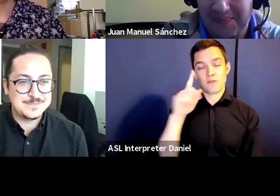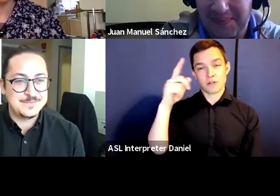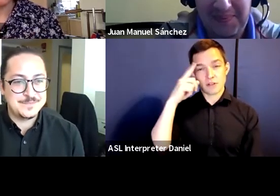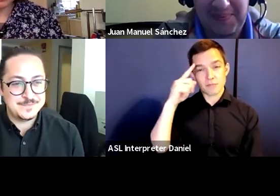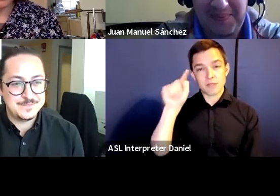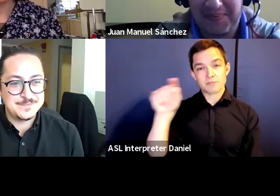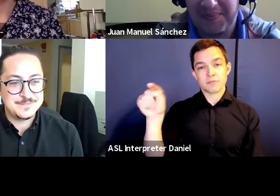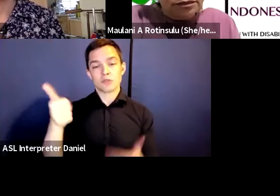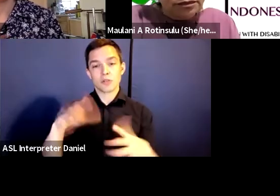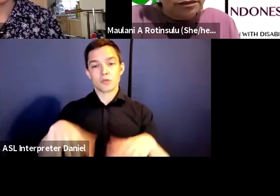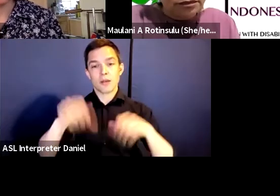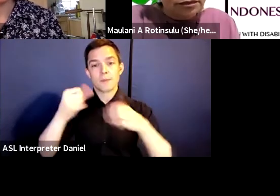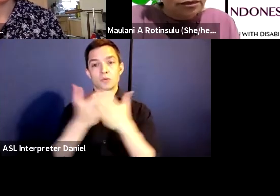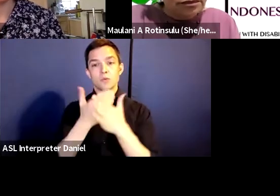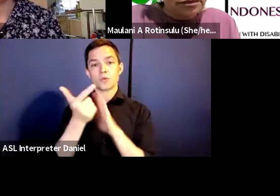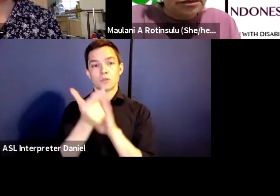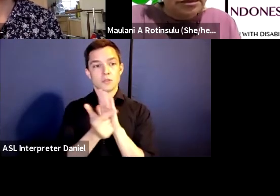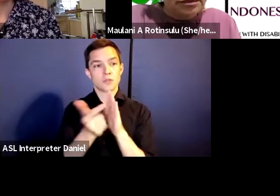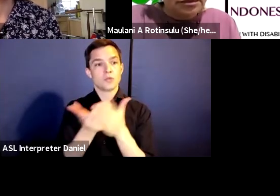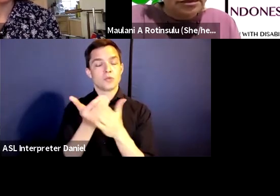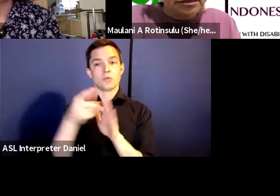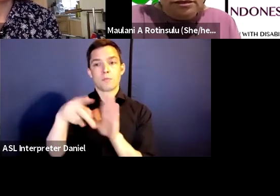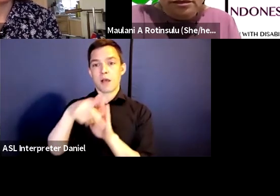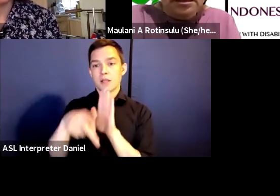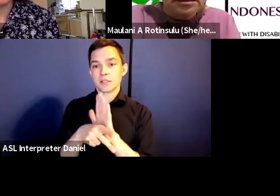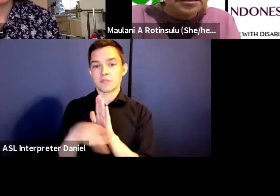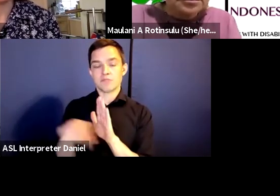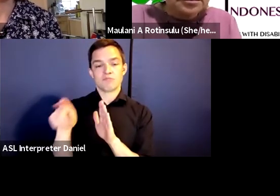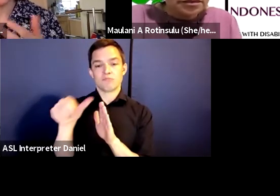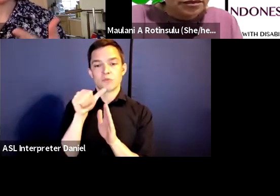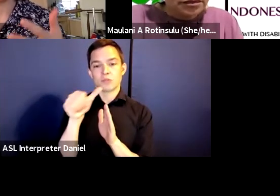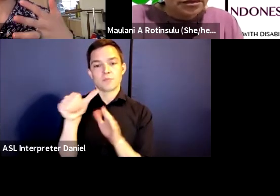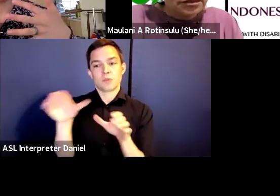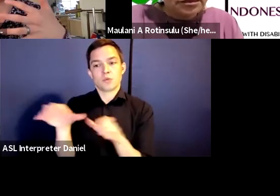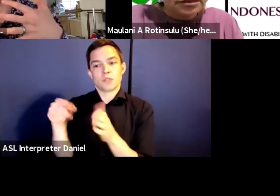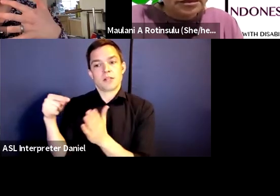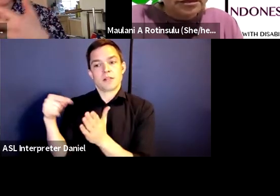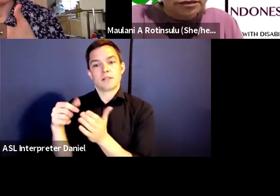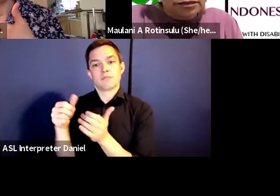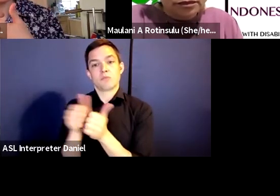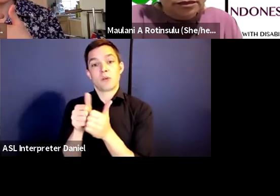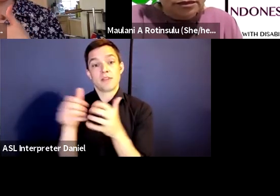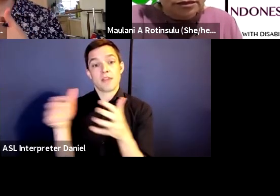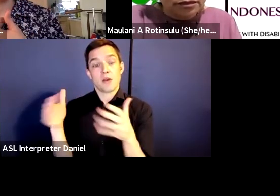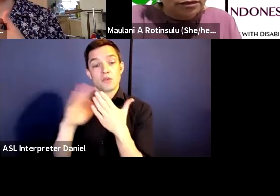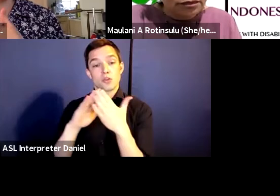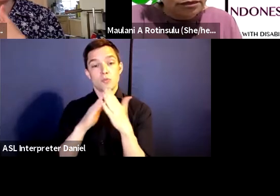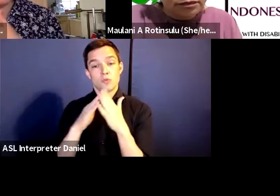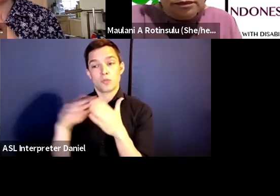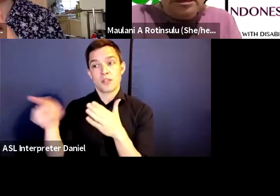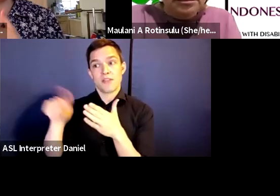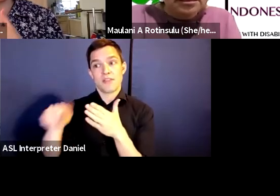to adopt new legislation, new policies. You ought not to be doing this without the community's